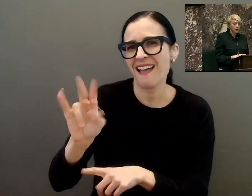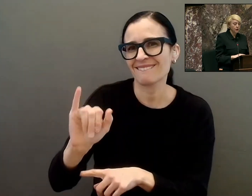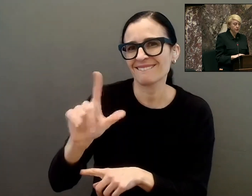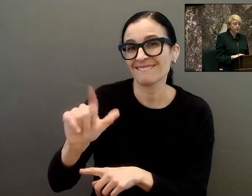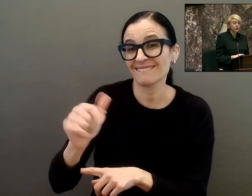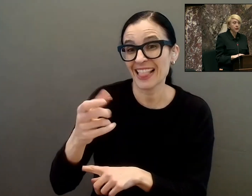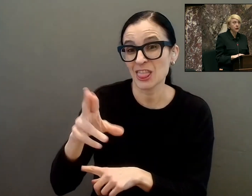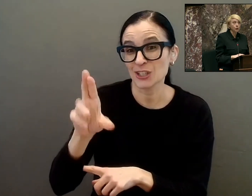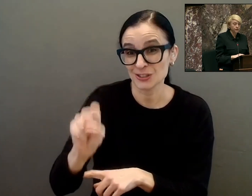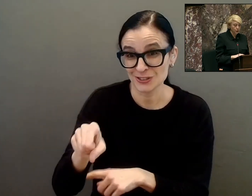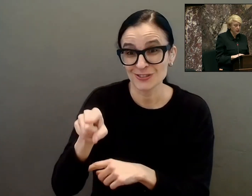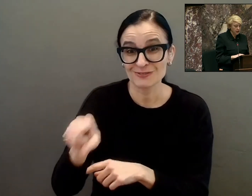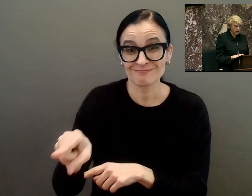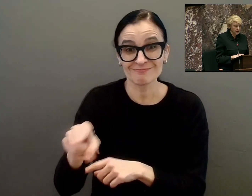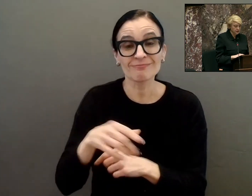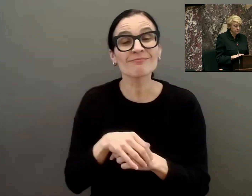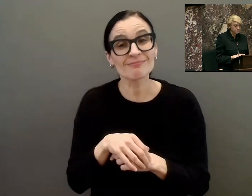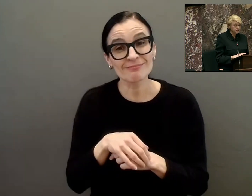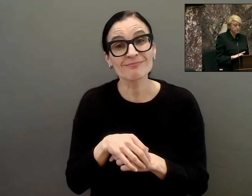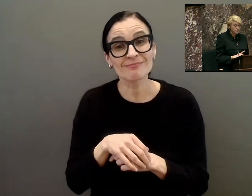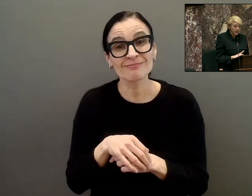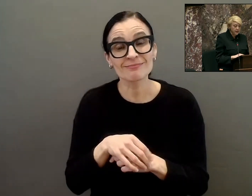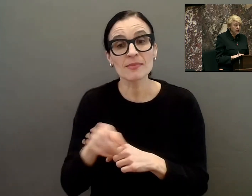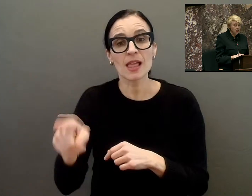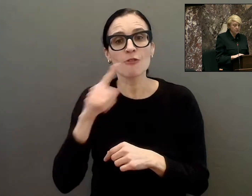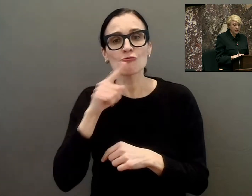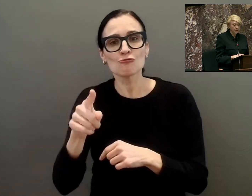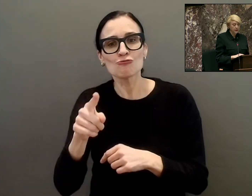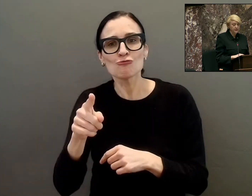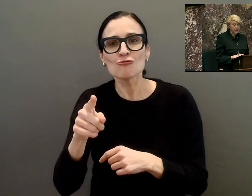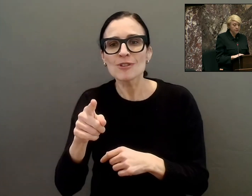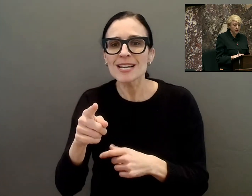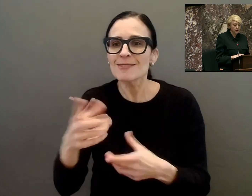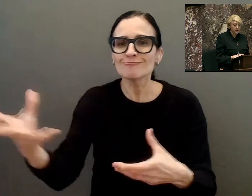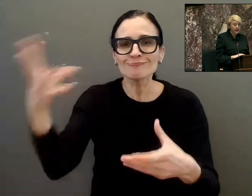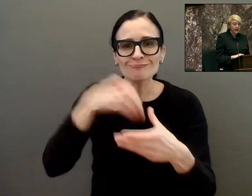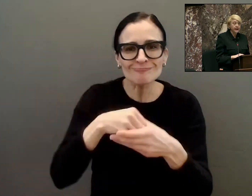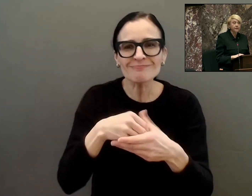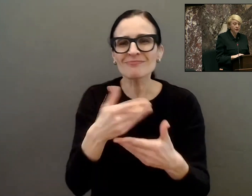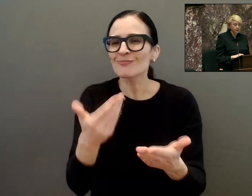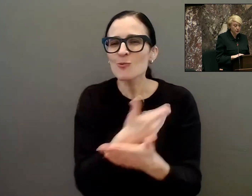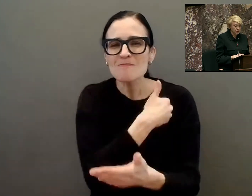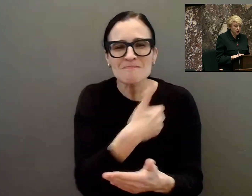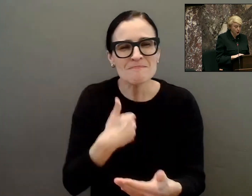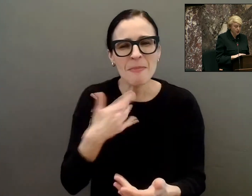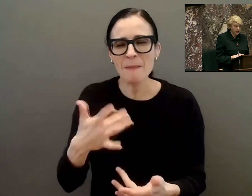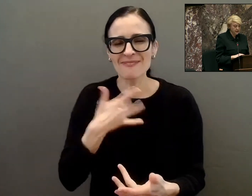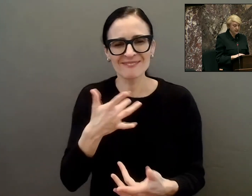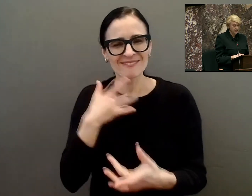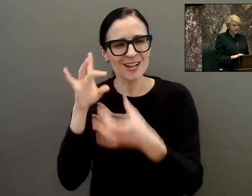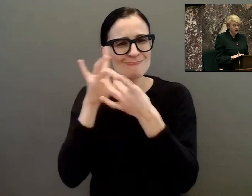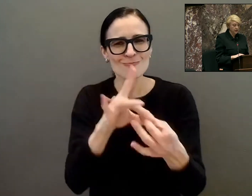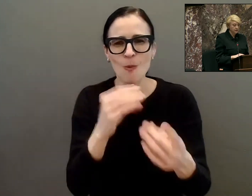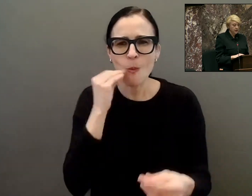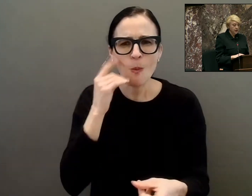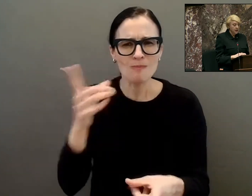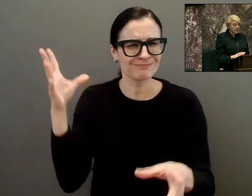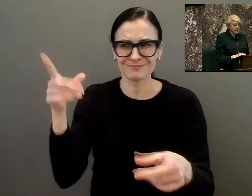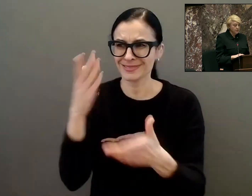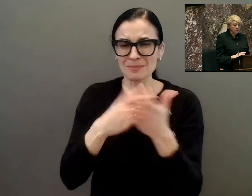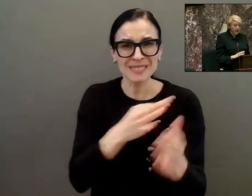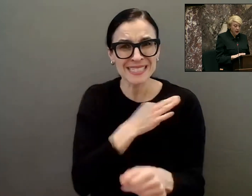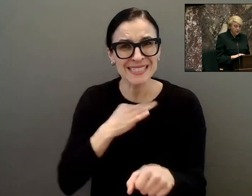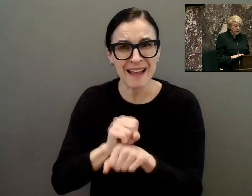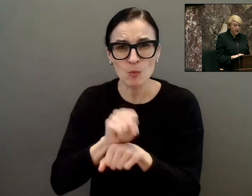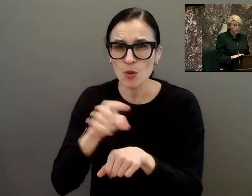there for 30 or 40 years. Many young people in the neighbourhood get their first job at Seton Villa.